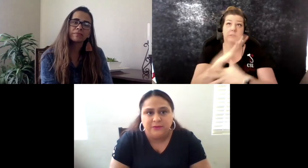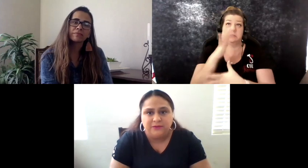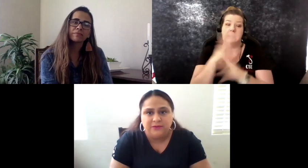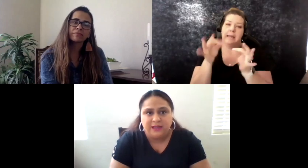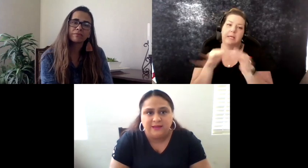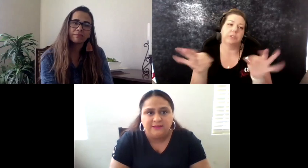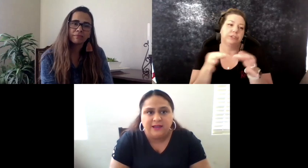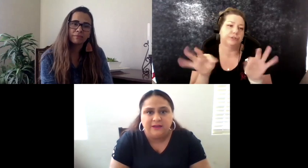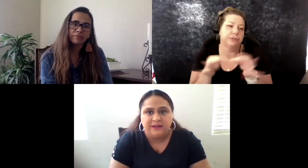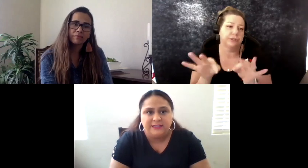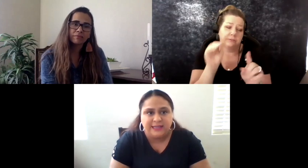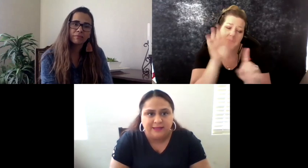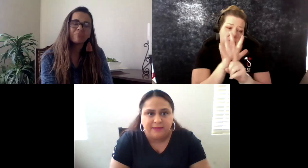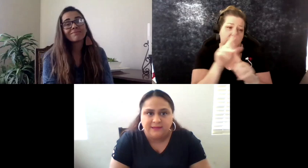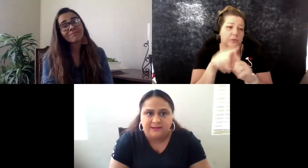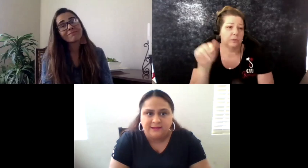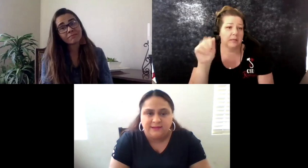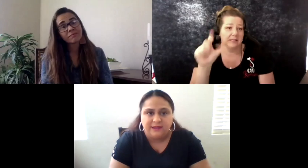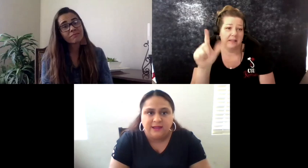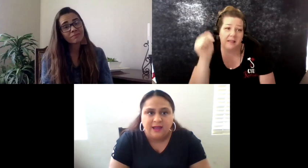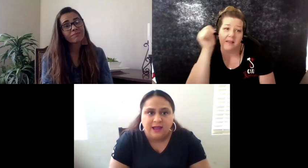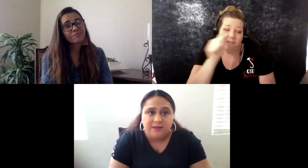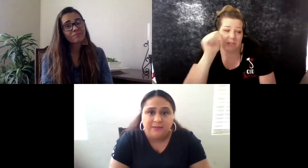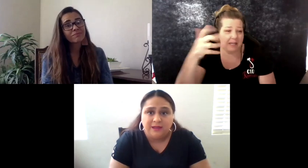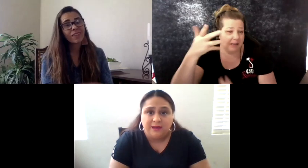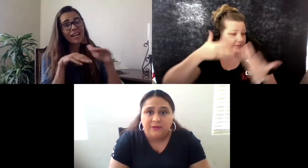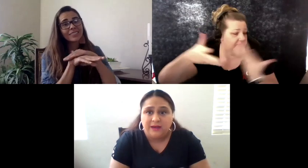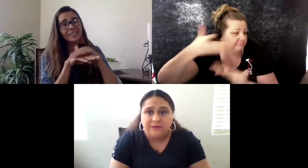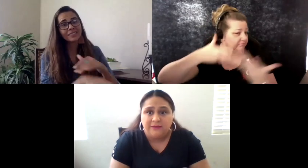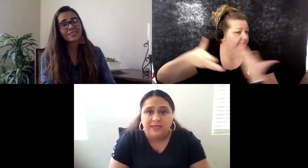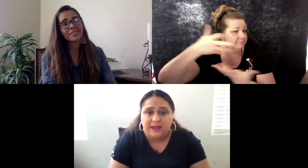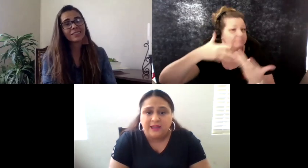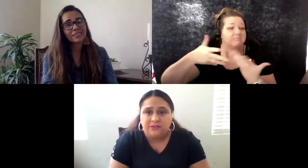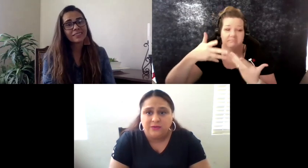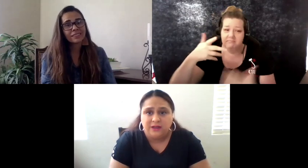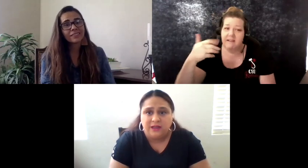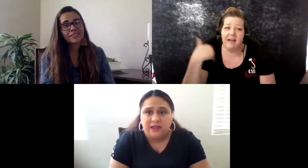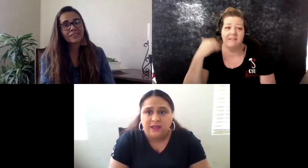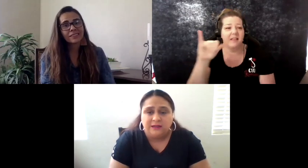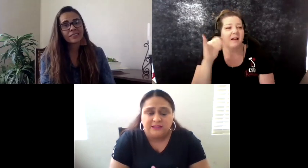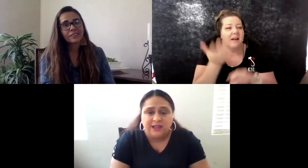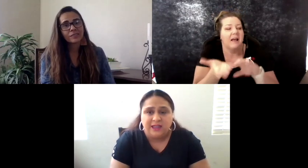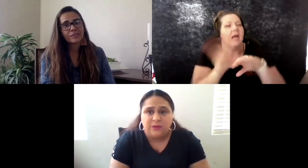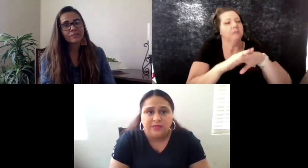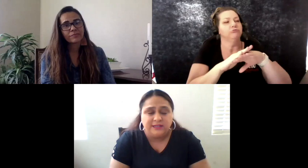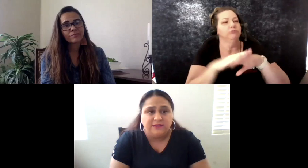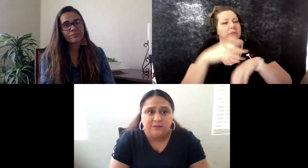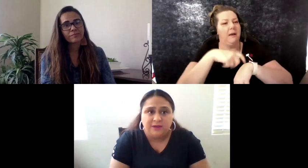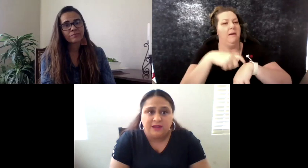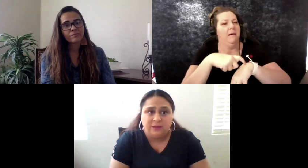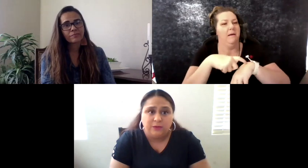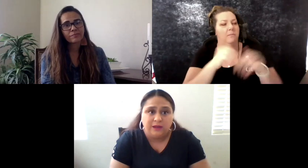be exposed to ASL on a daily basis, you know, and having that extra time with the